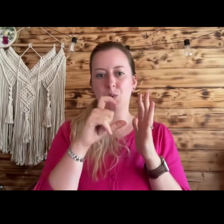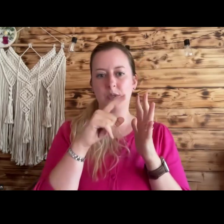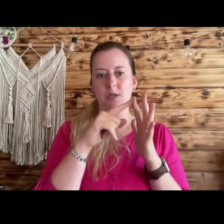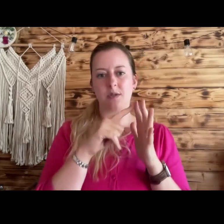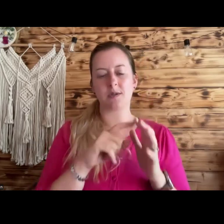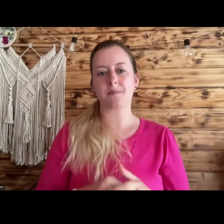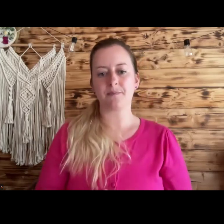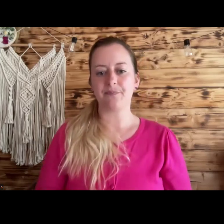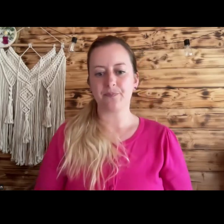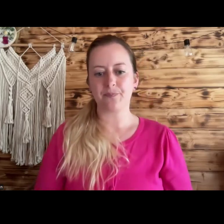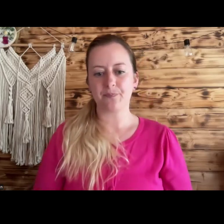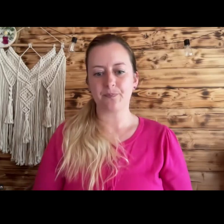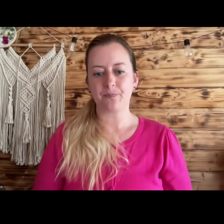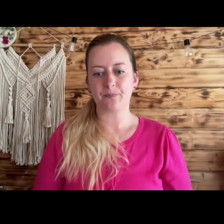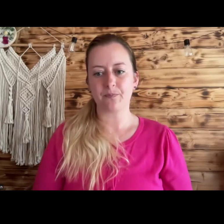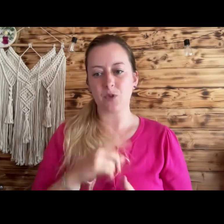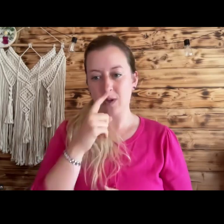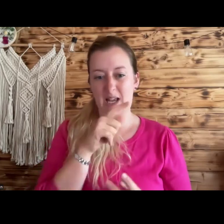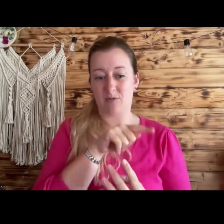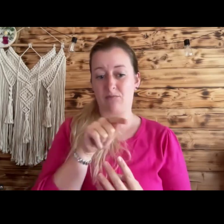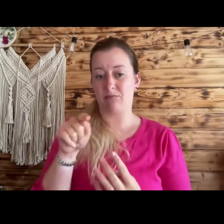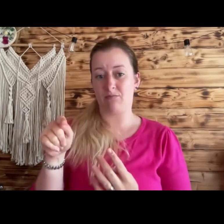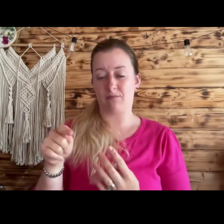that I made up.